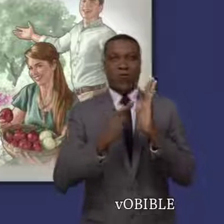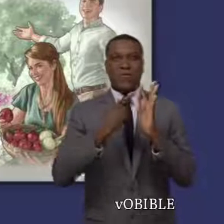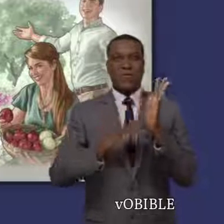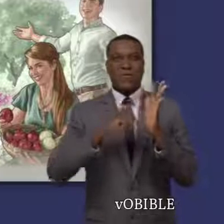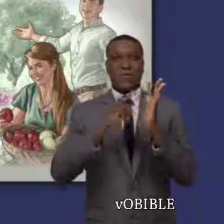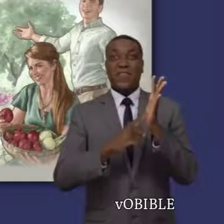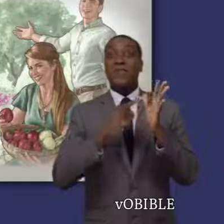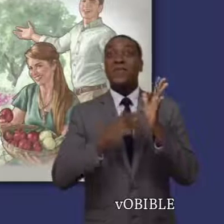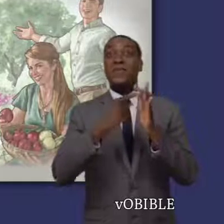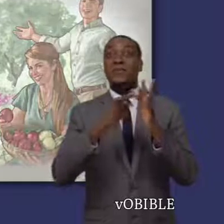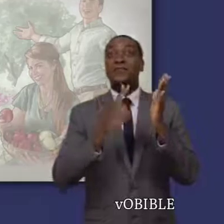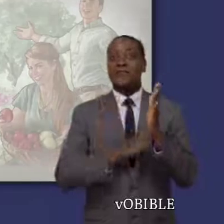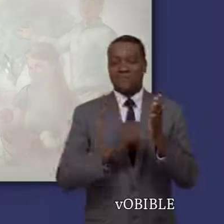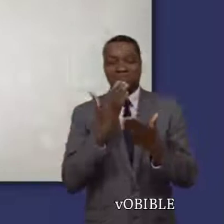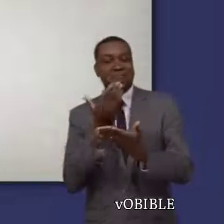obedient mankind.